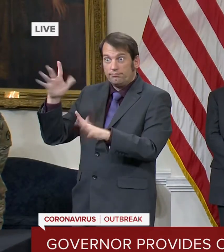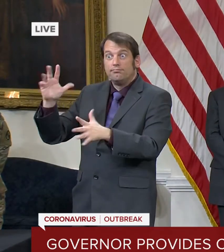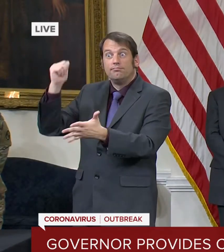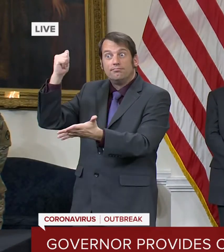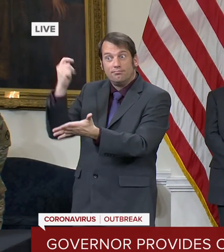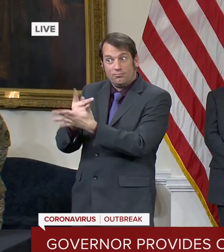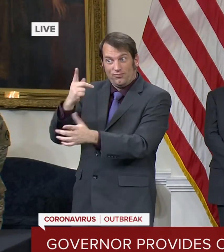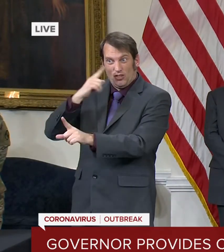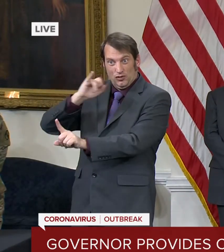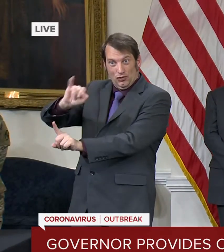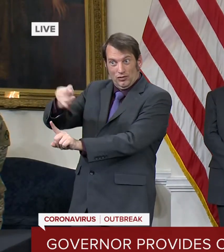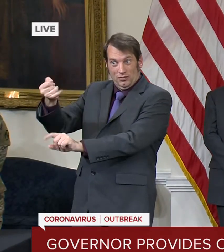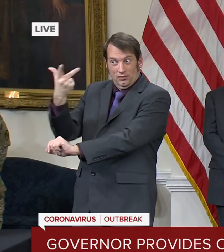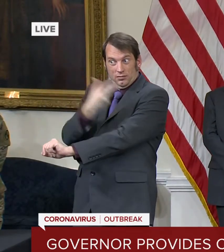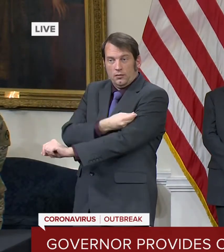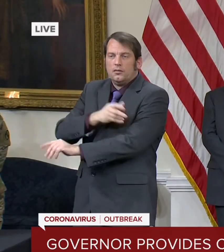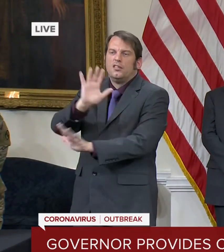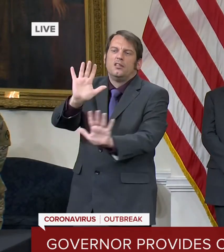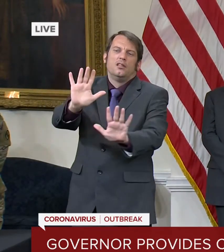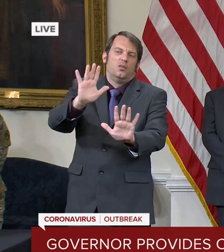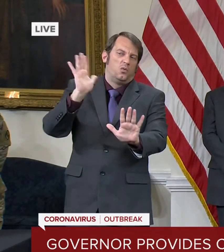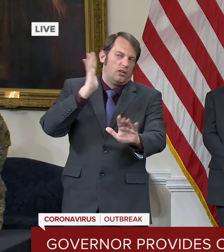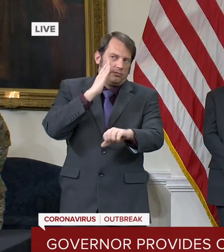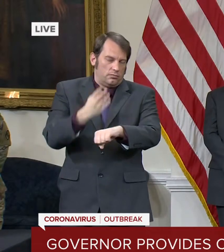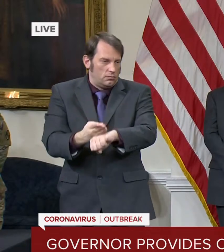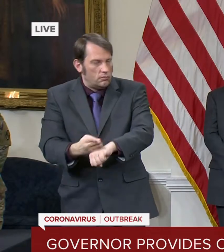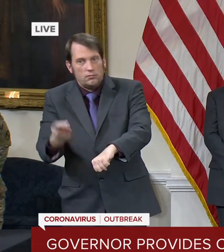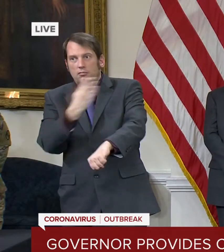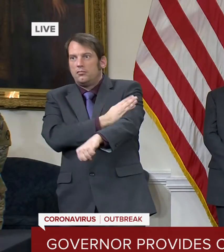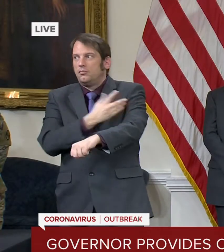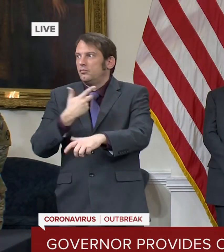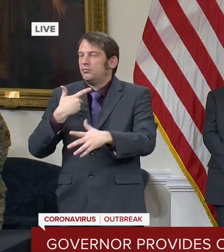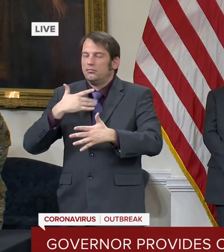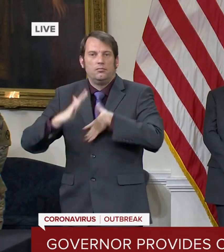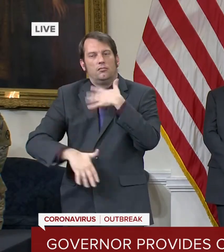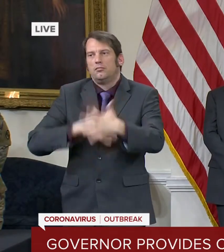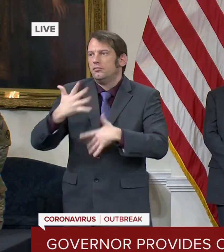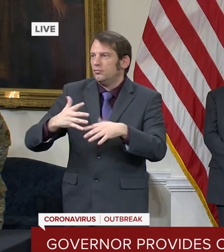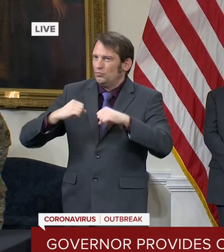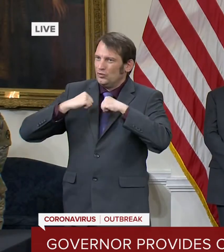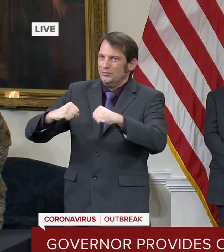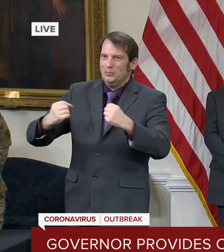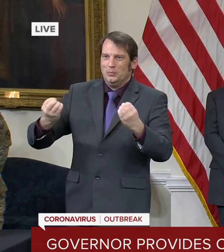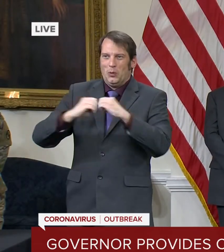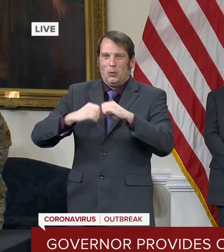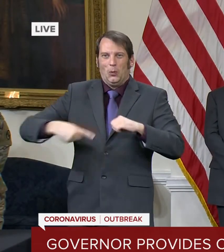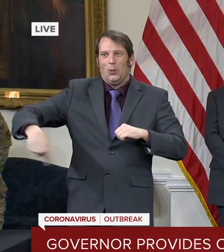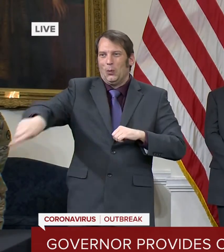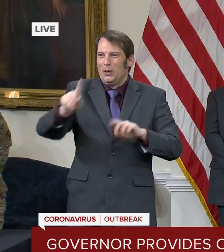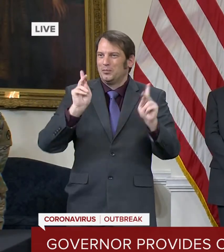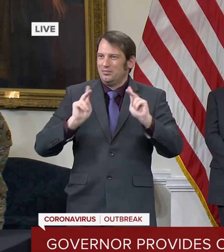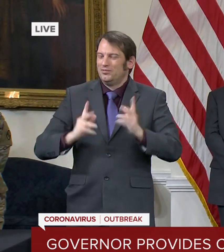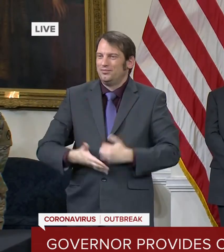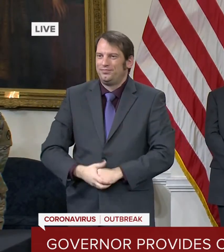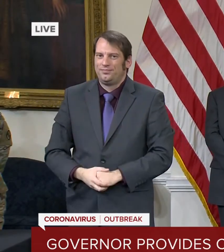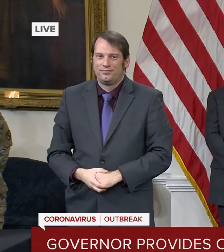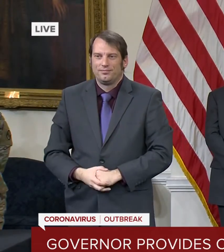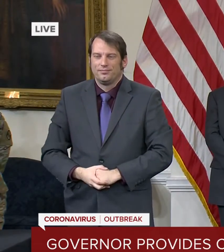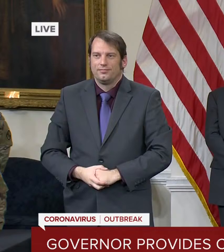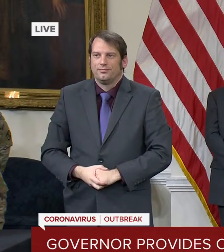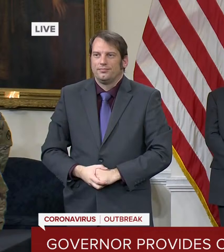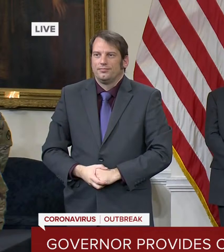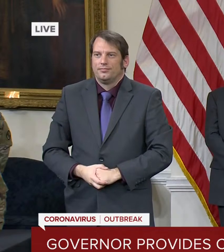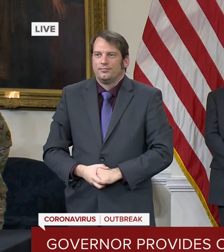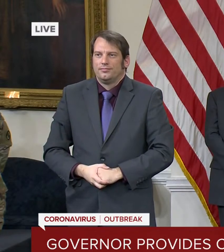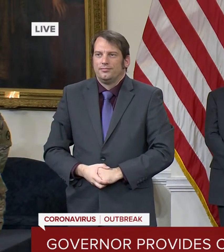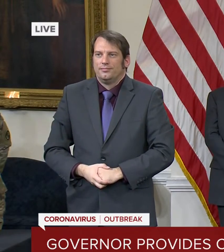forward and enable more of us to be protected from COVID-19. That said, the chance is never zero that